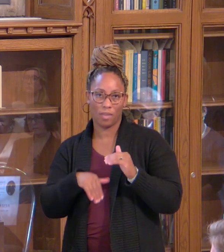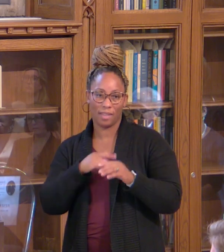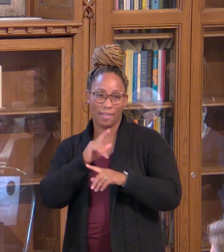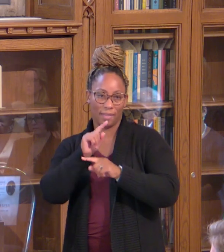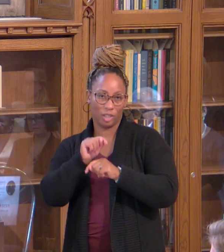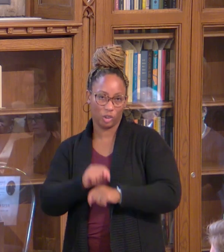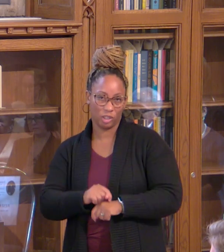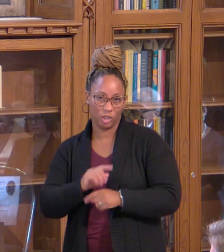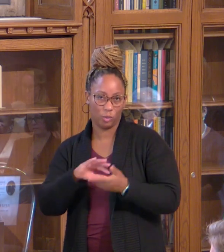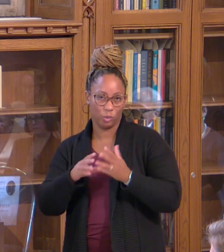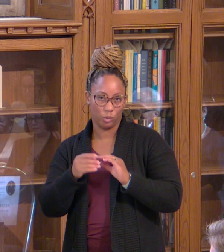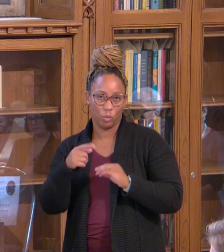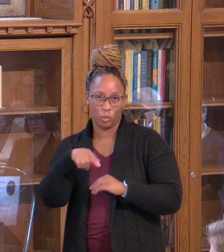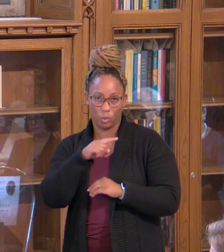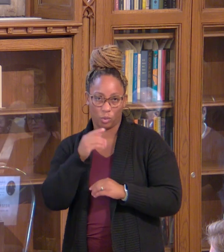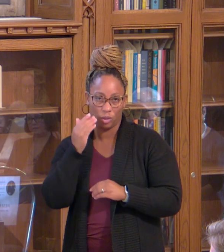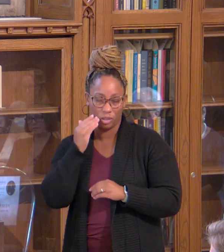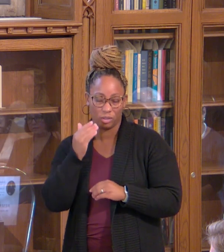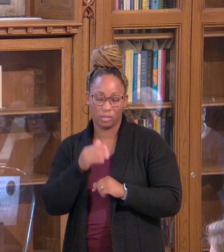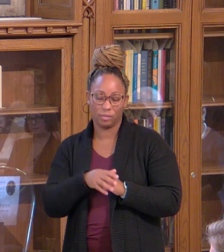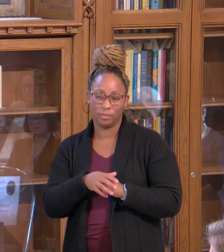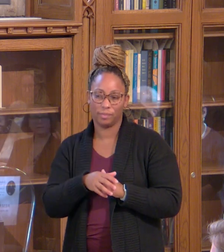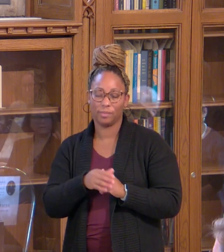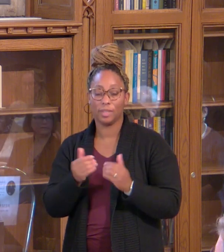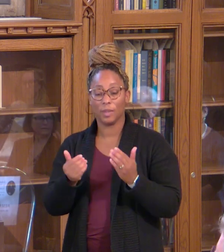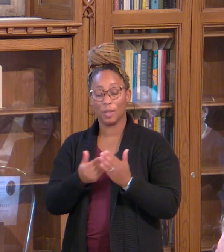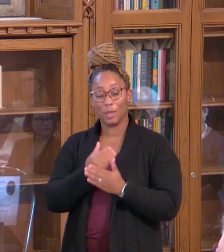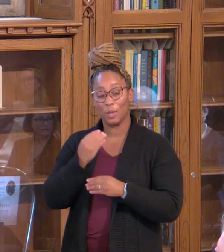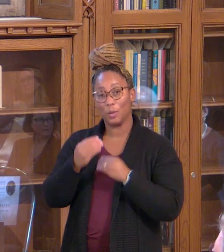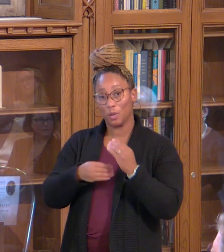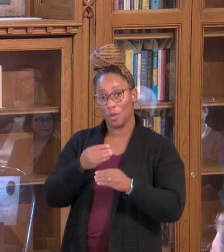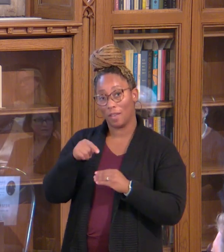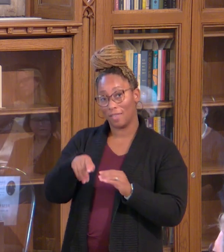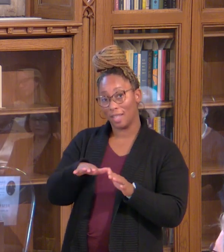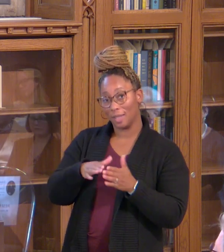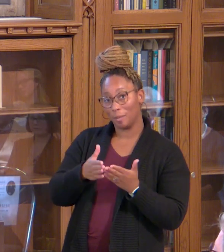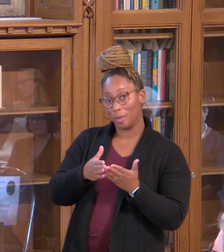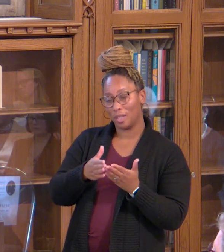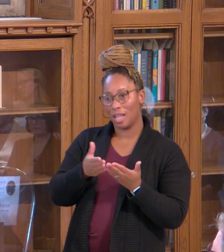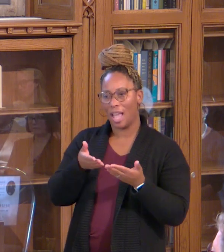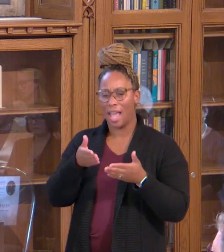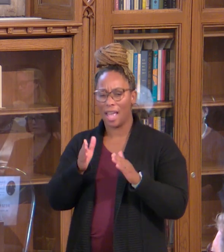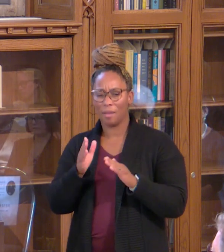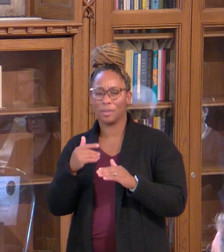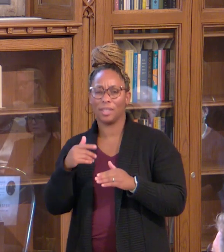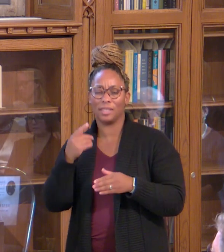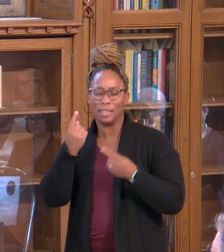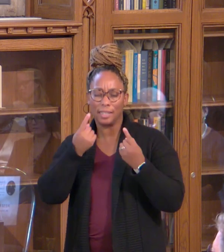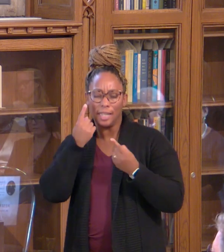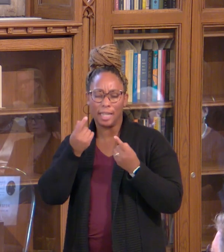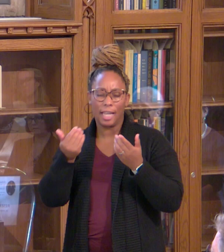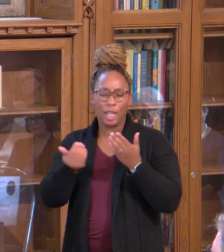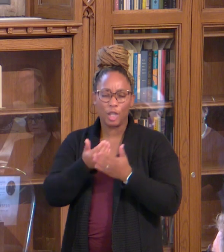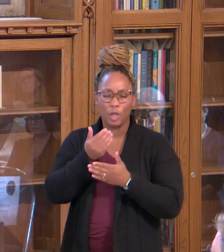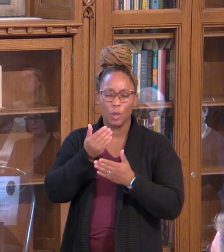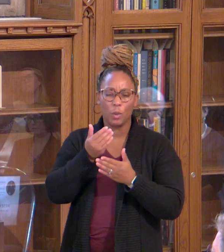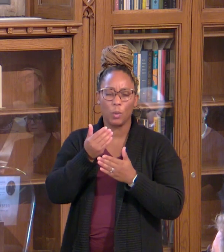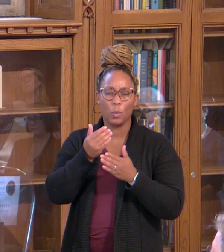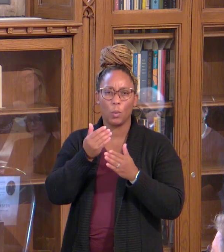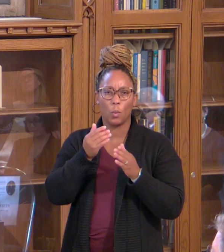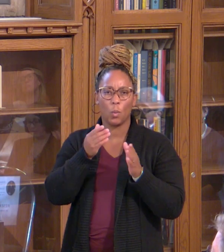Sanai Stories the new generation of this book lets us think in new ways about old